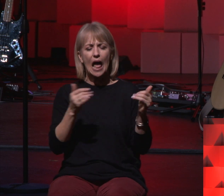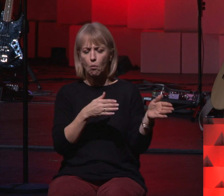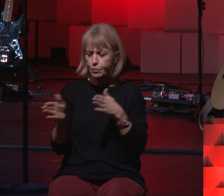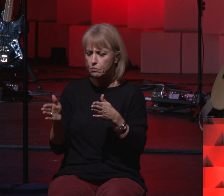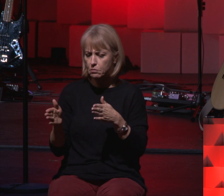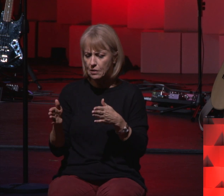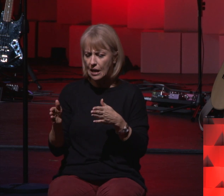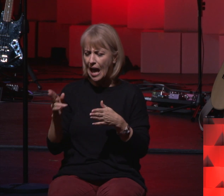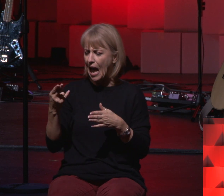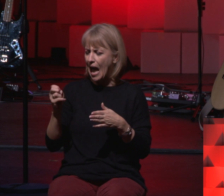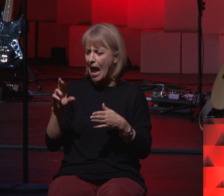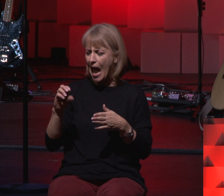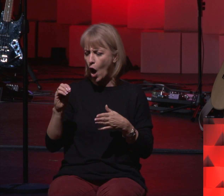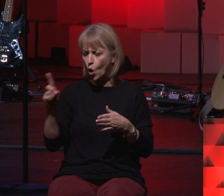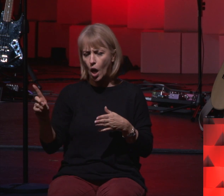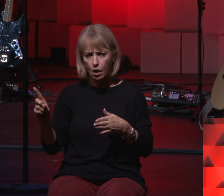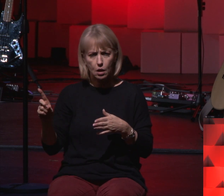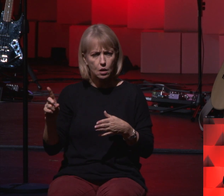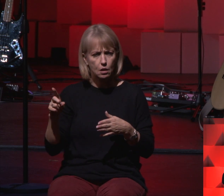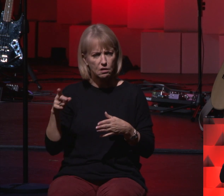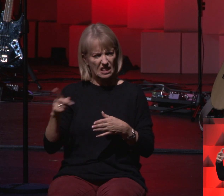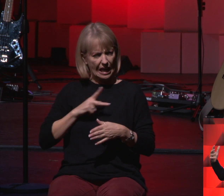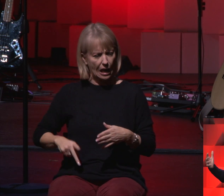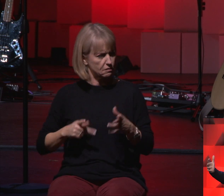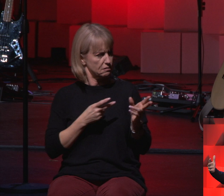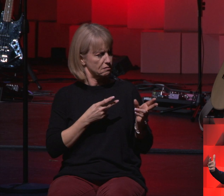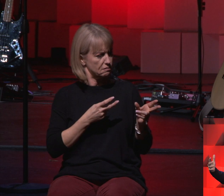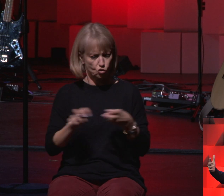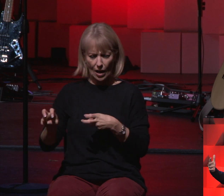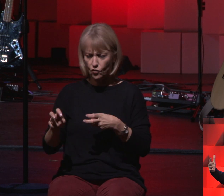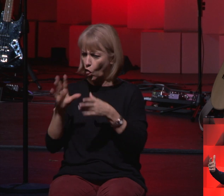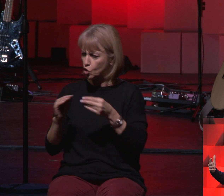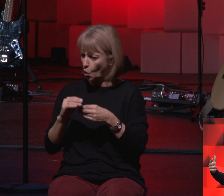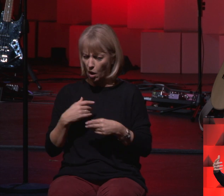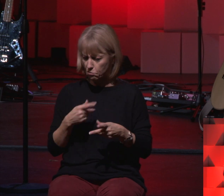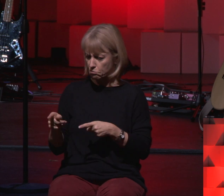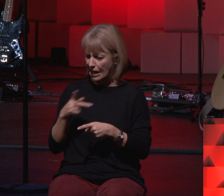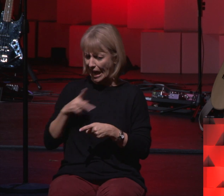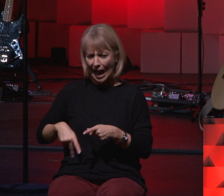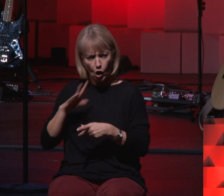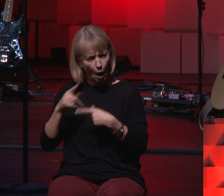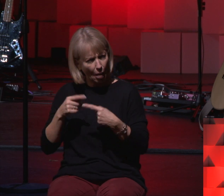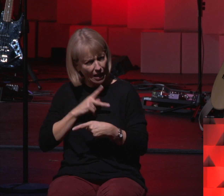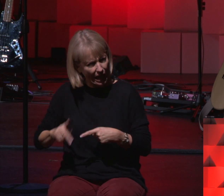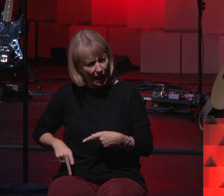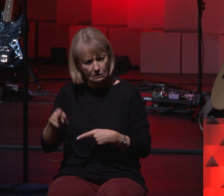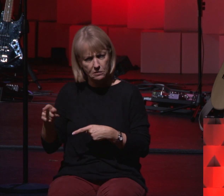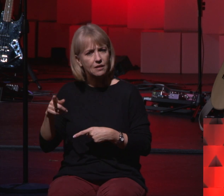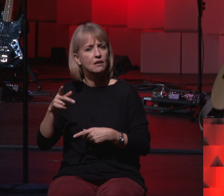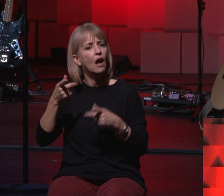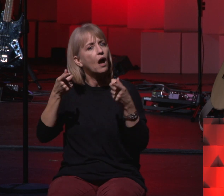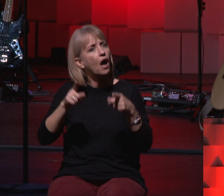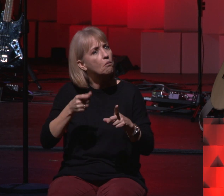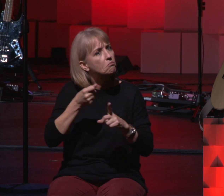gears. Talking about Herod. Herod heard about these people and what was going on. They heard about Jesus. And Herod says he wondered who